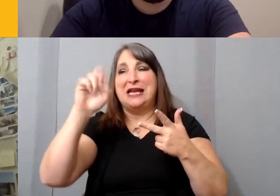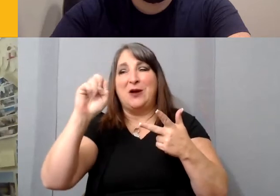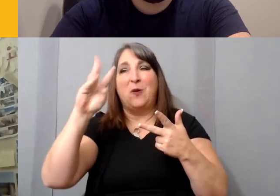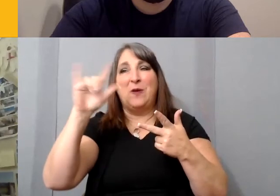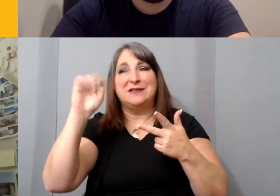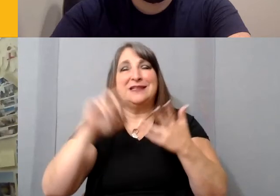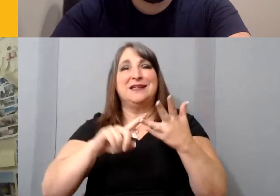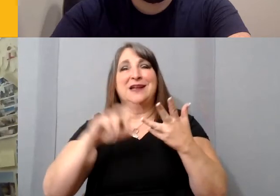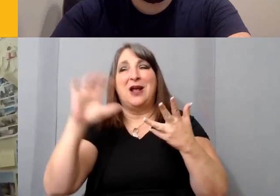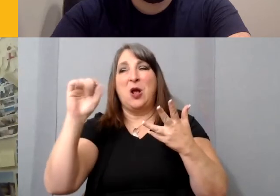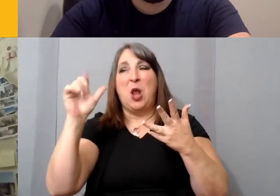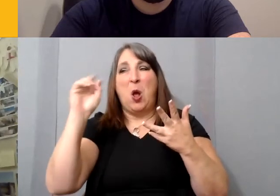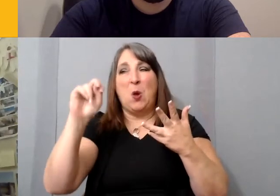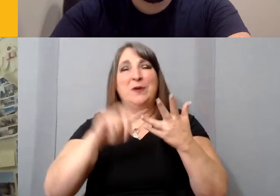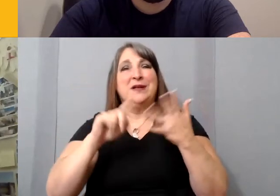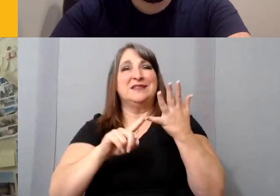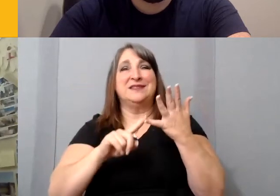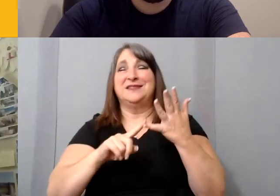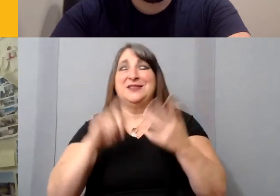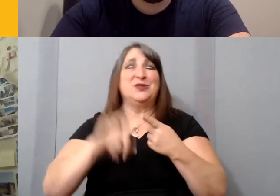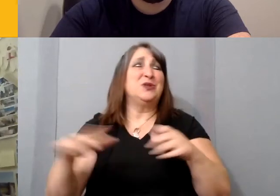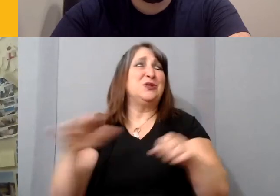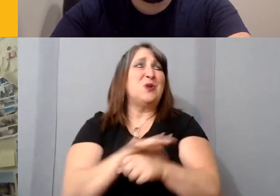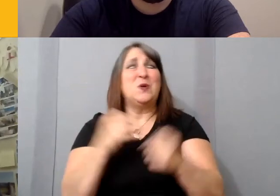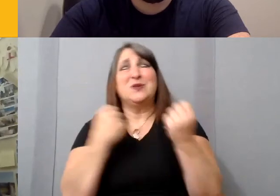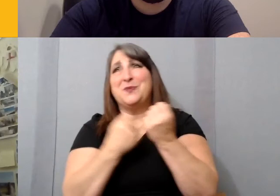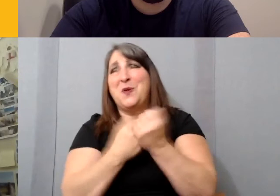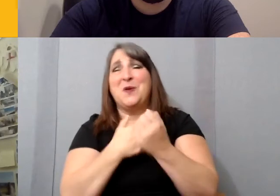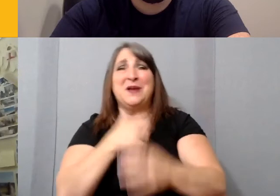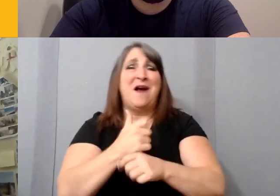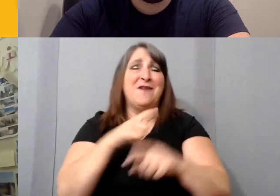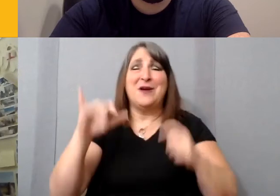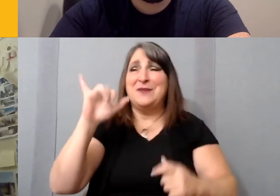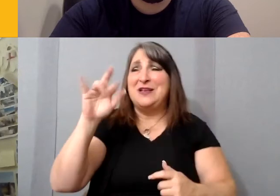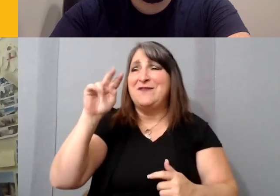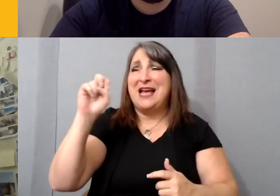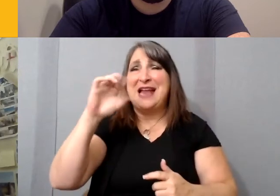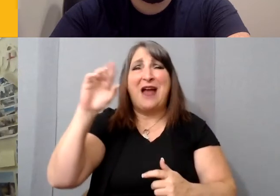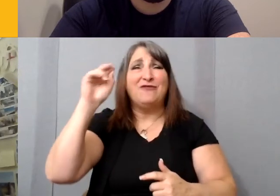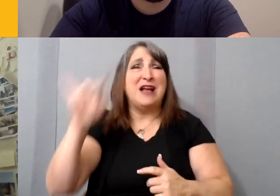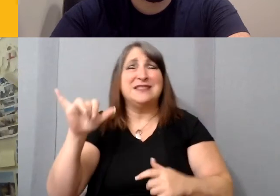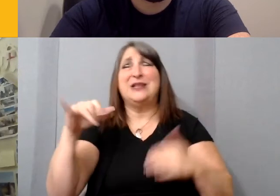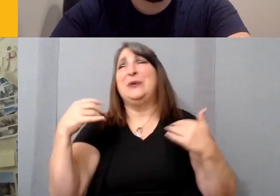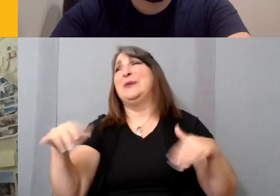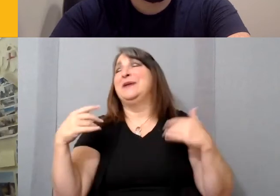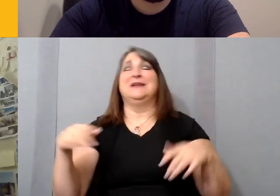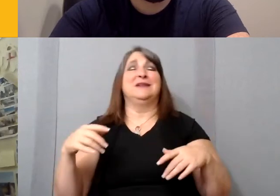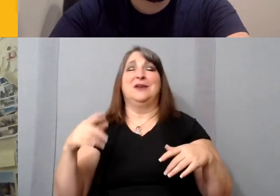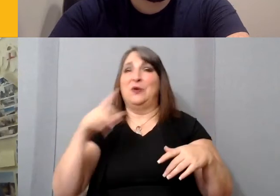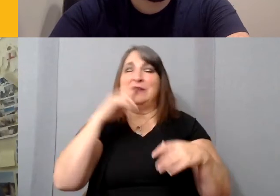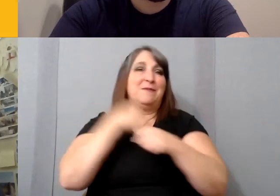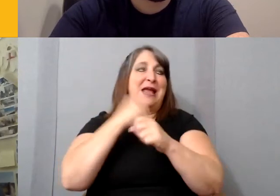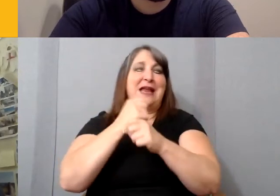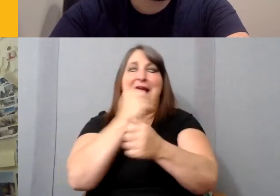Colon, all the way up to the total support that we got from Yvette and Rusty, absolutely made it all